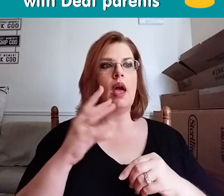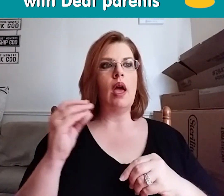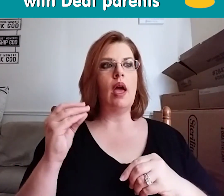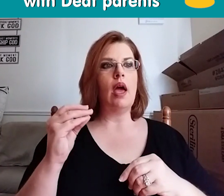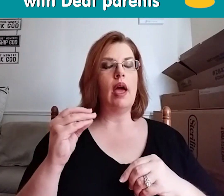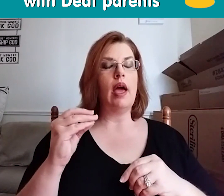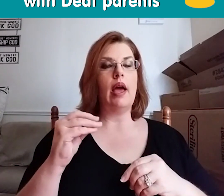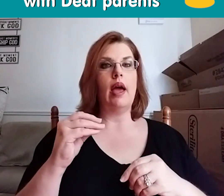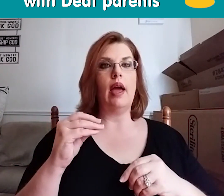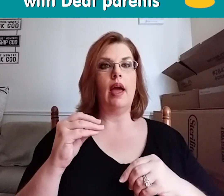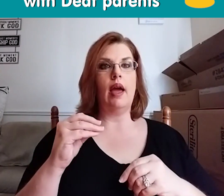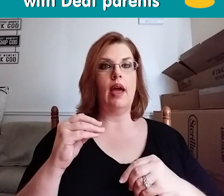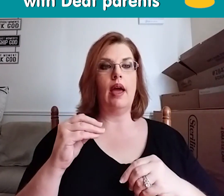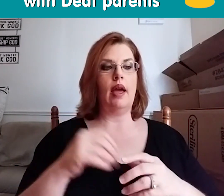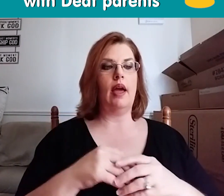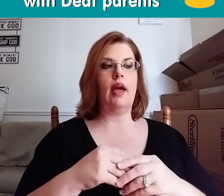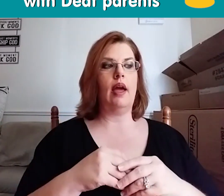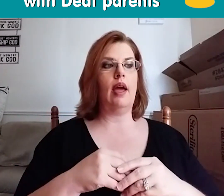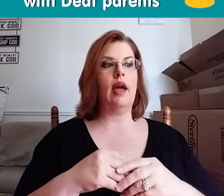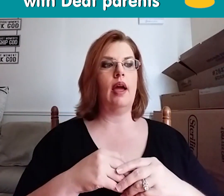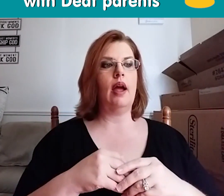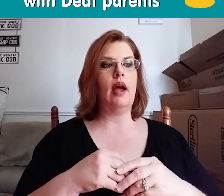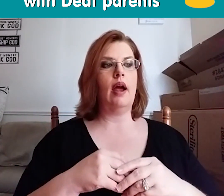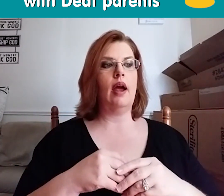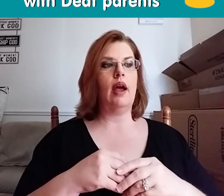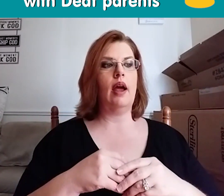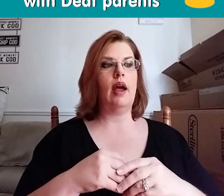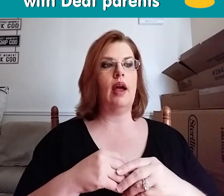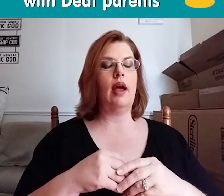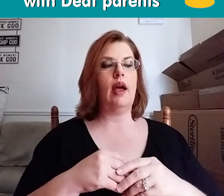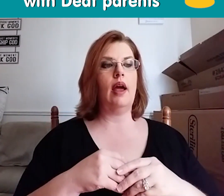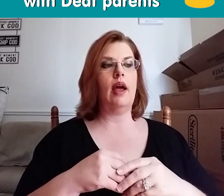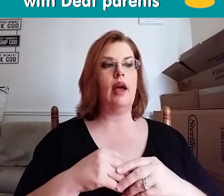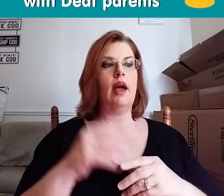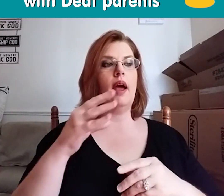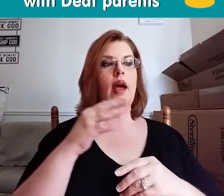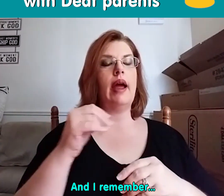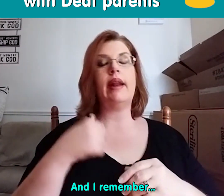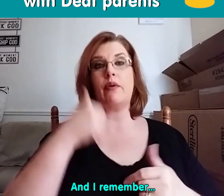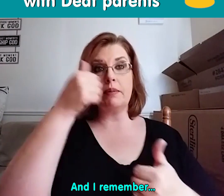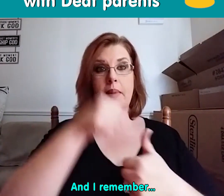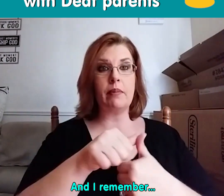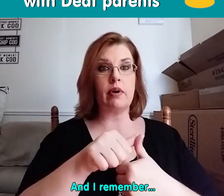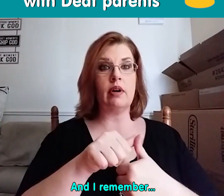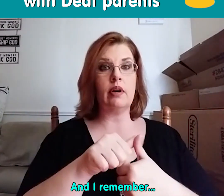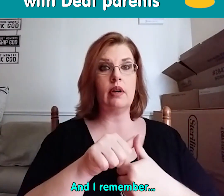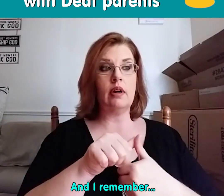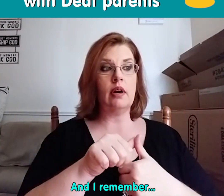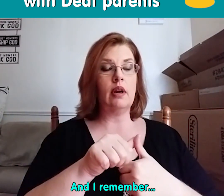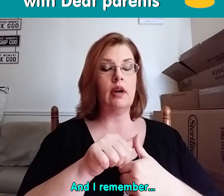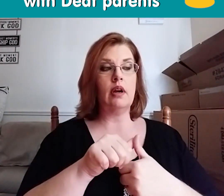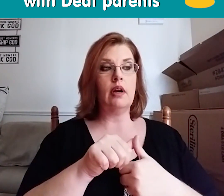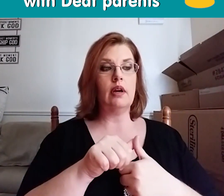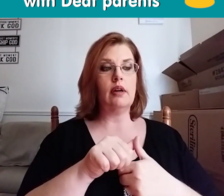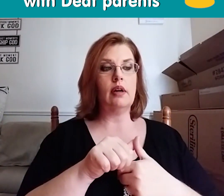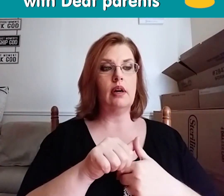power of attorney, they still refused to tell me anything. That morning, Saturday,